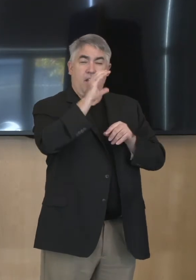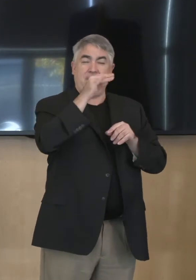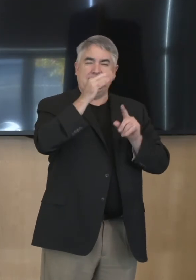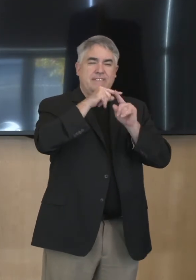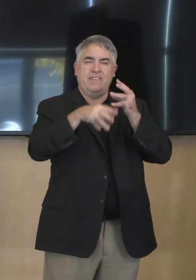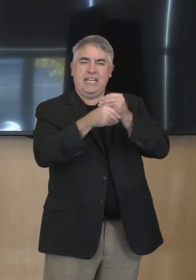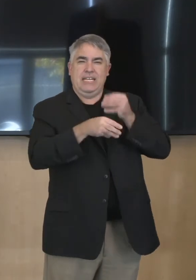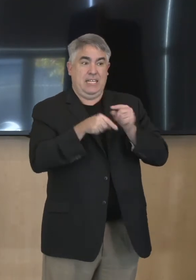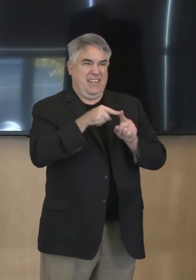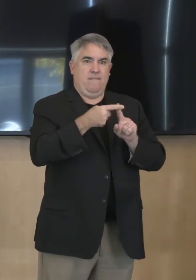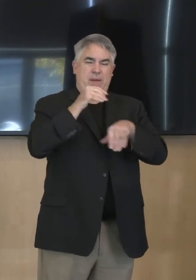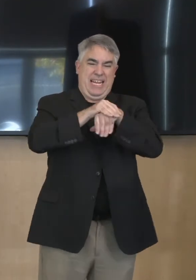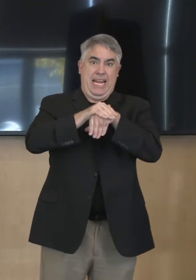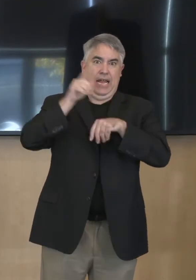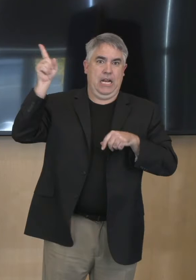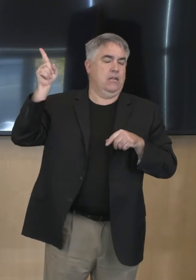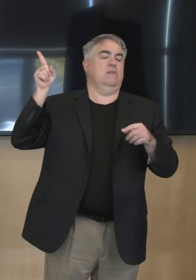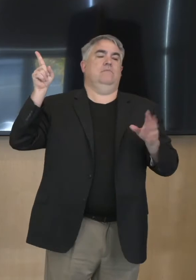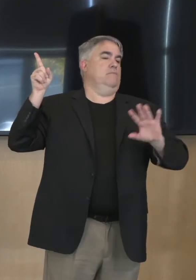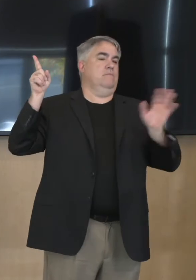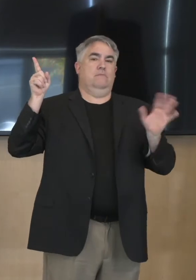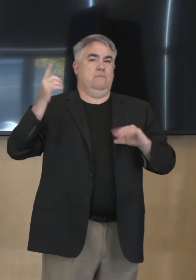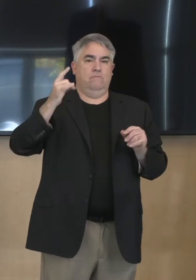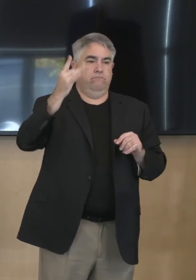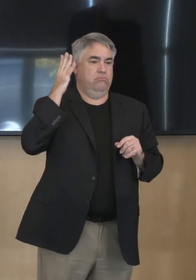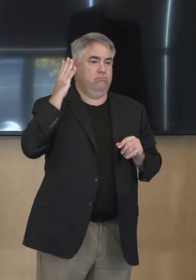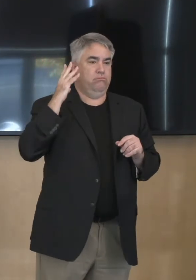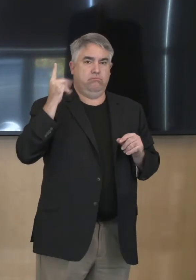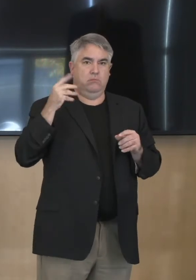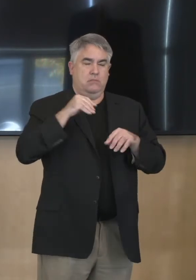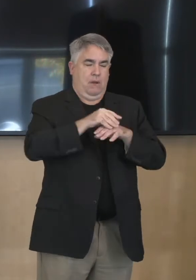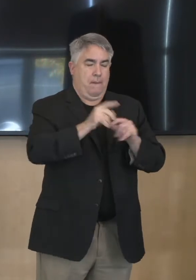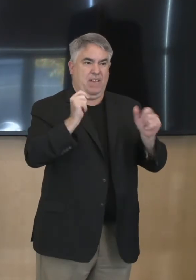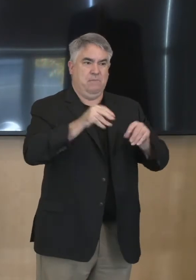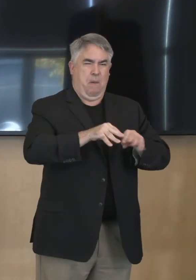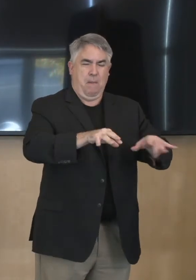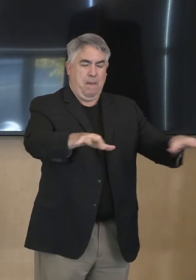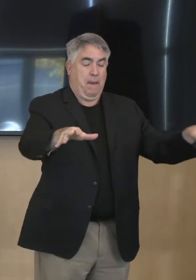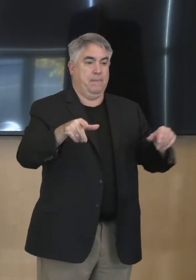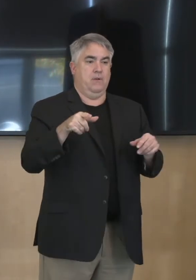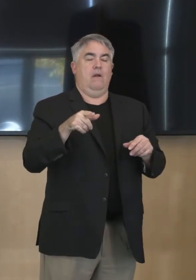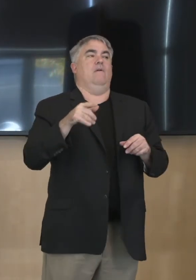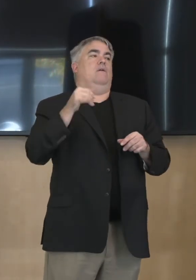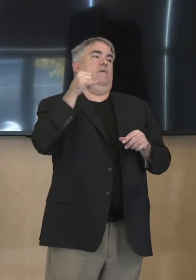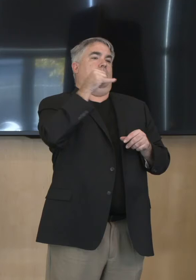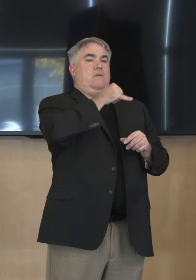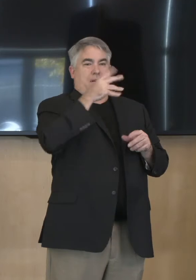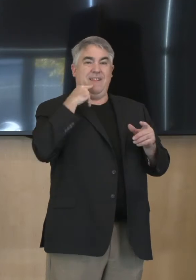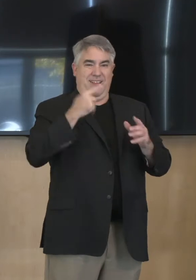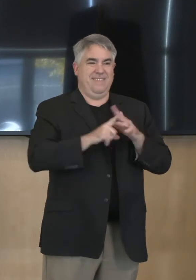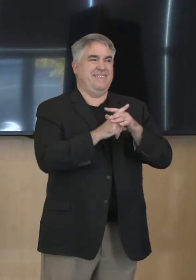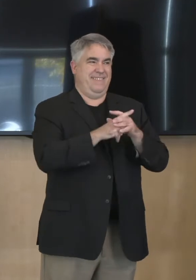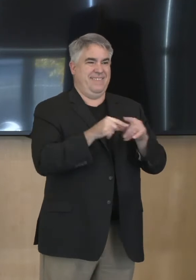They are not connected to one another by relation or geography. It is also important to note that a very small number of positive tests are screened for